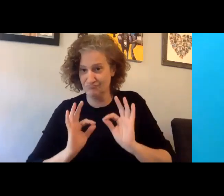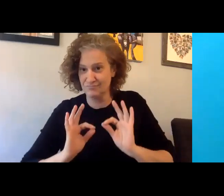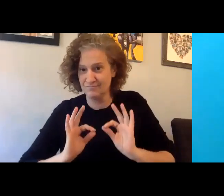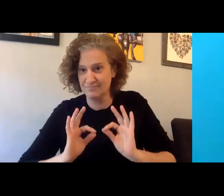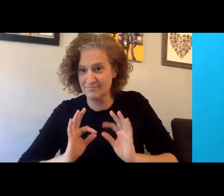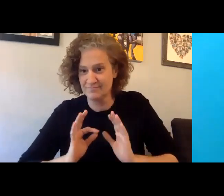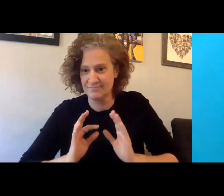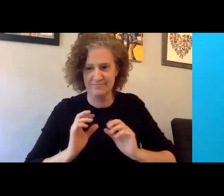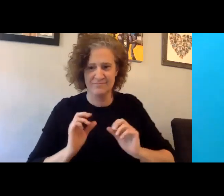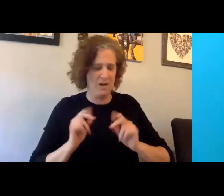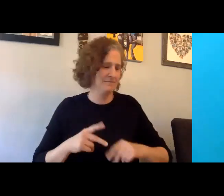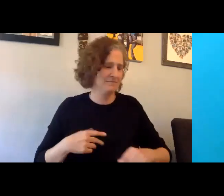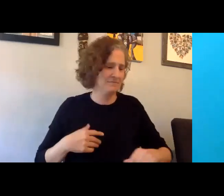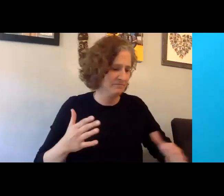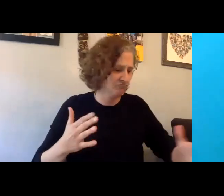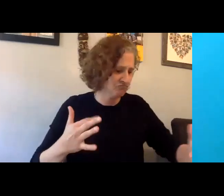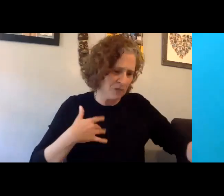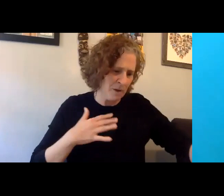Okay.